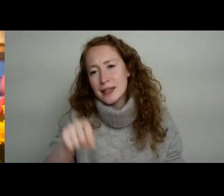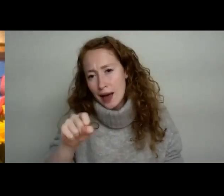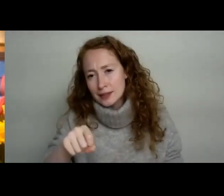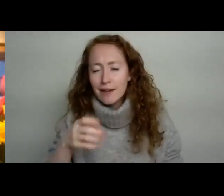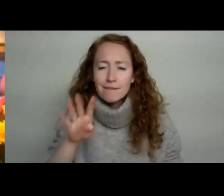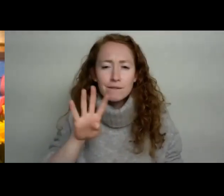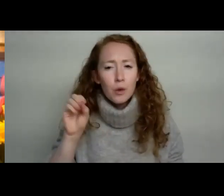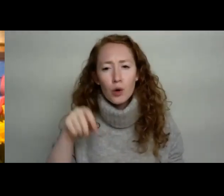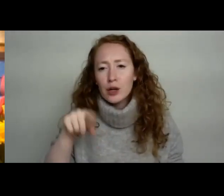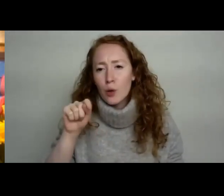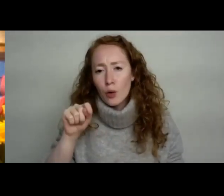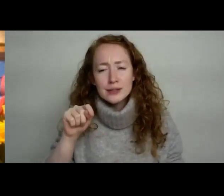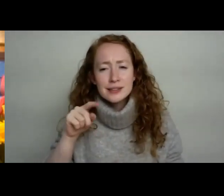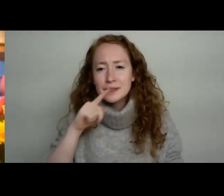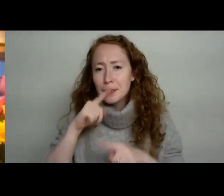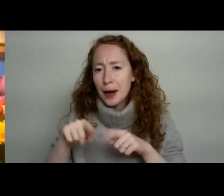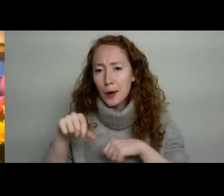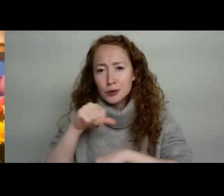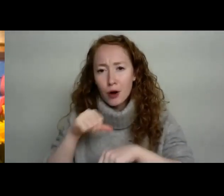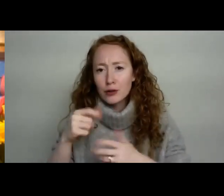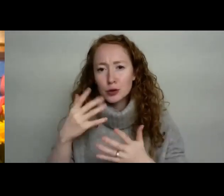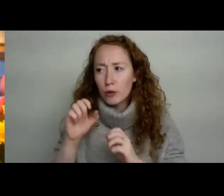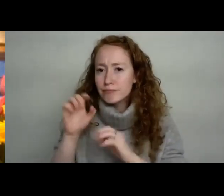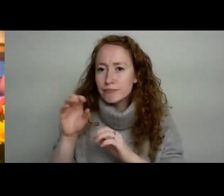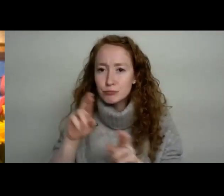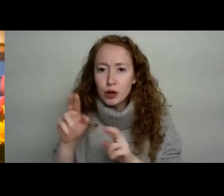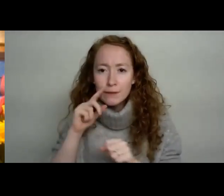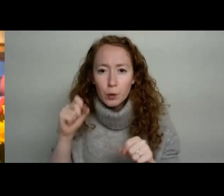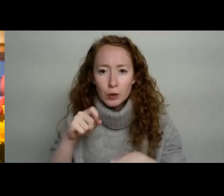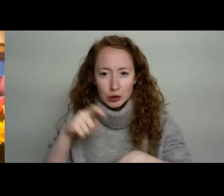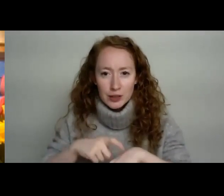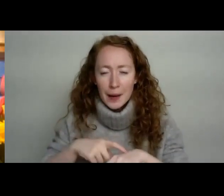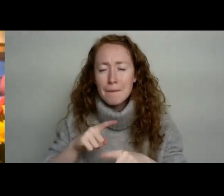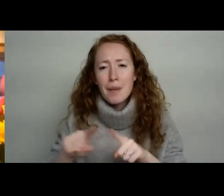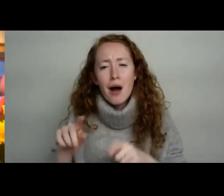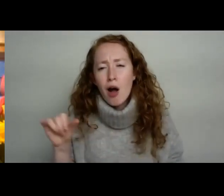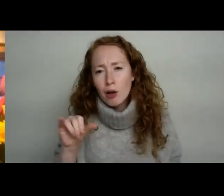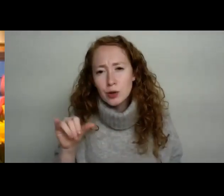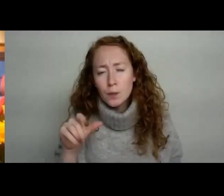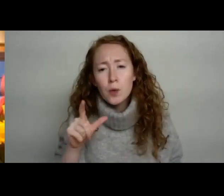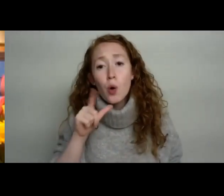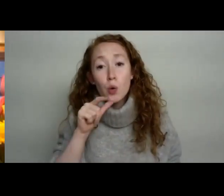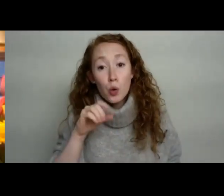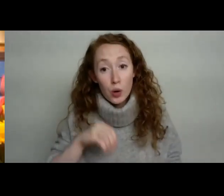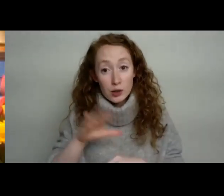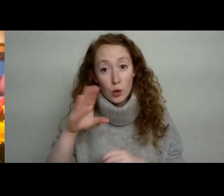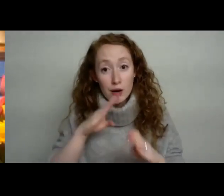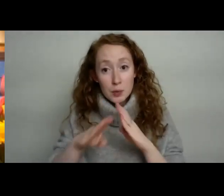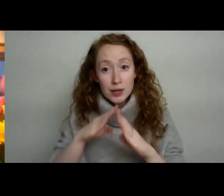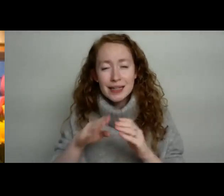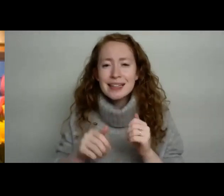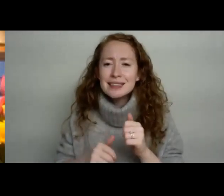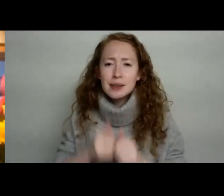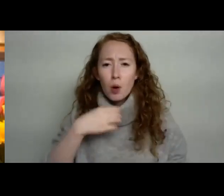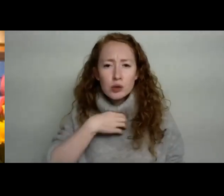tomato sauce you want to put in your pantry, but who is most hungry in your community? Who also brings you the most joy